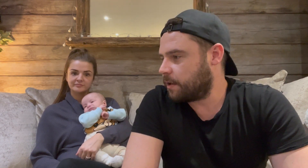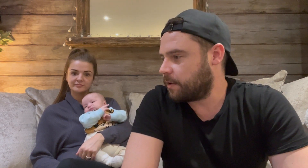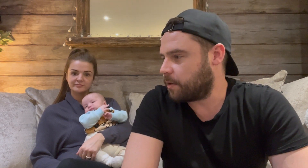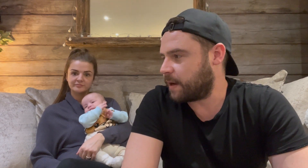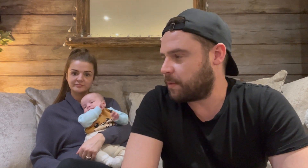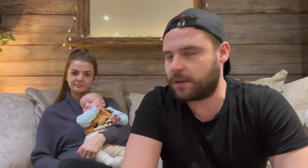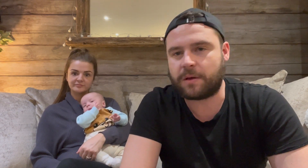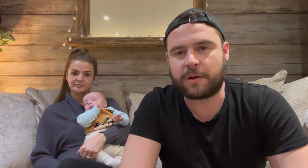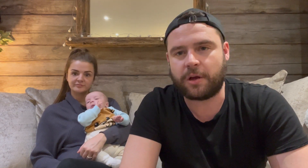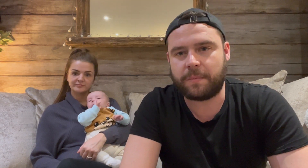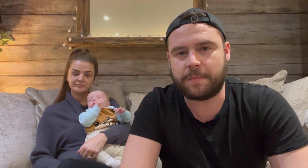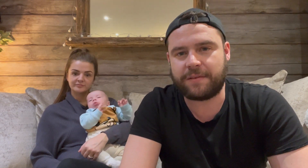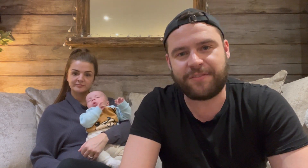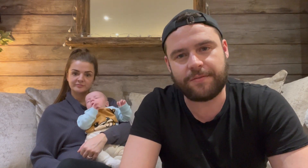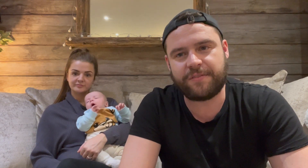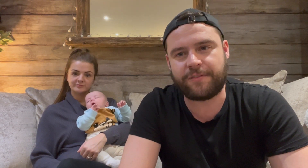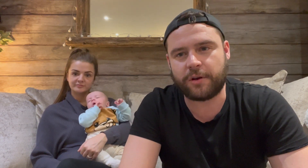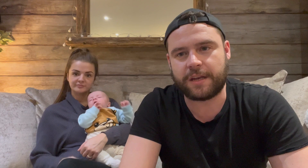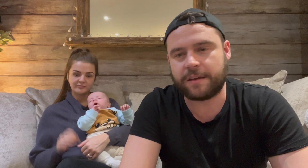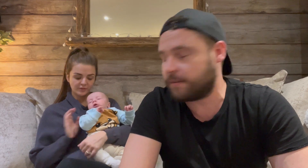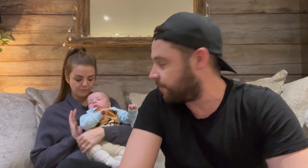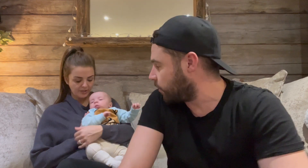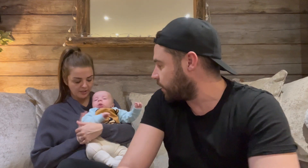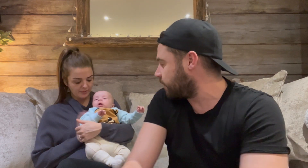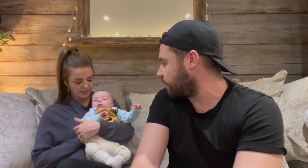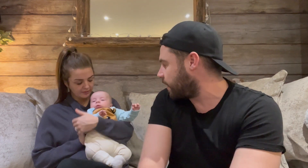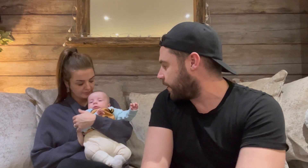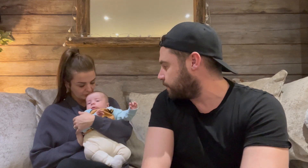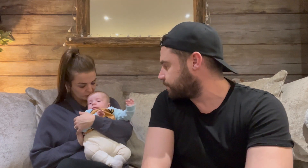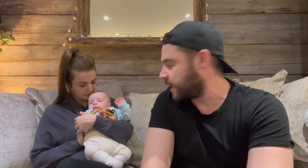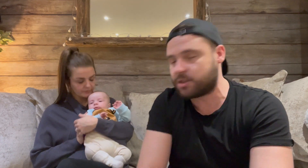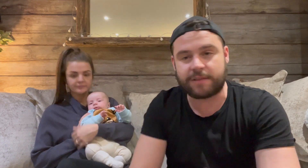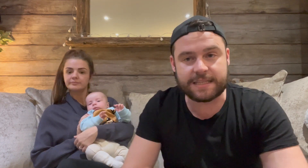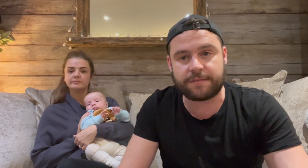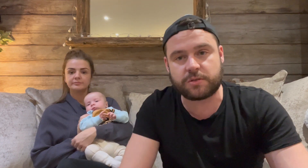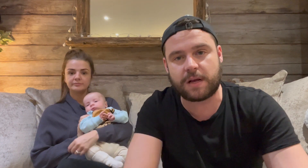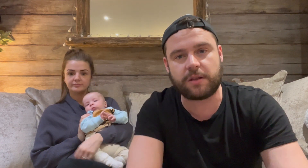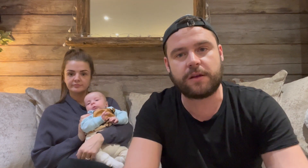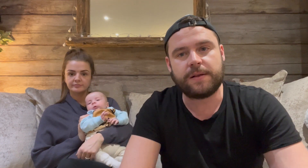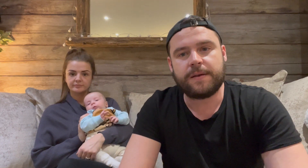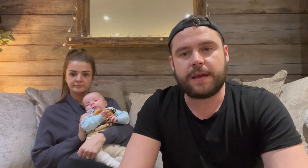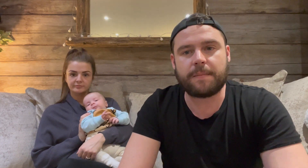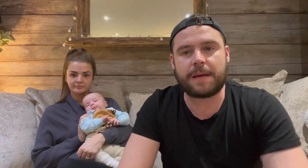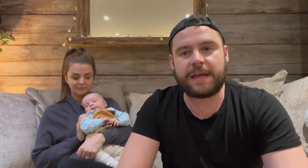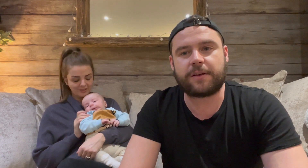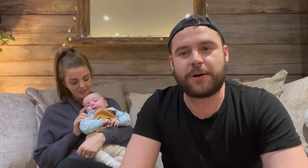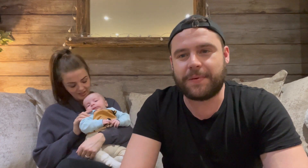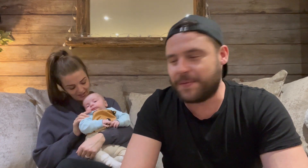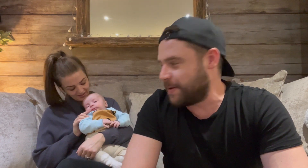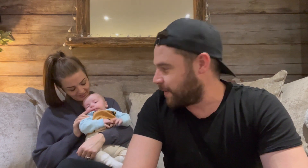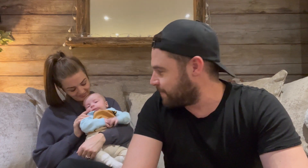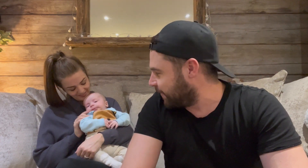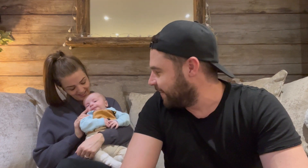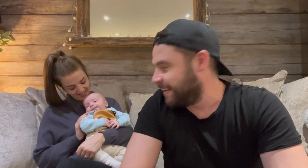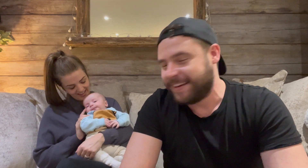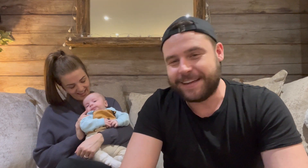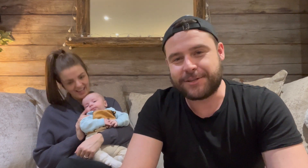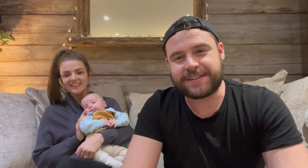the way we do it, we're going to hope it'll be fun and interactive as well, that it might make a couple more people interested